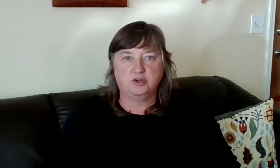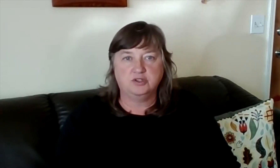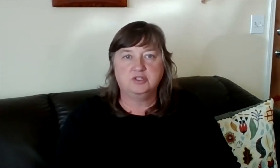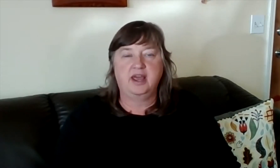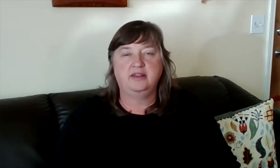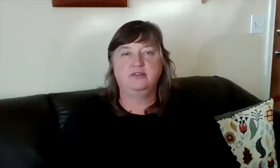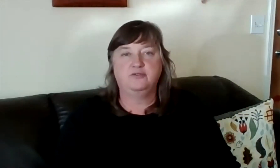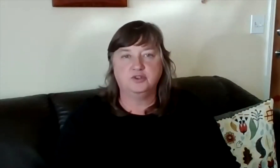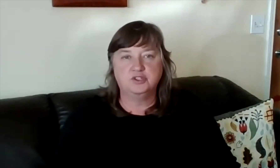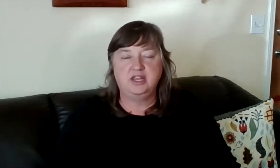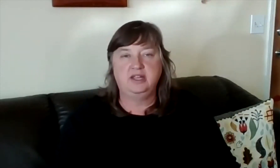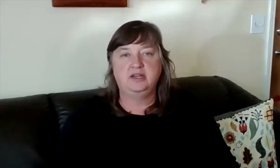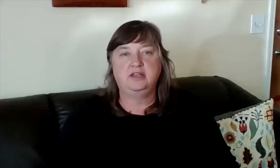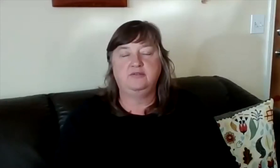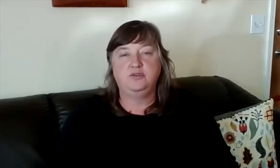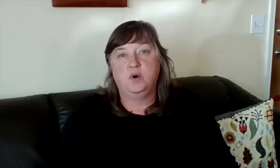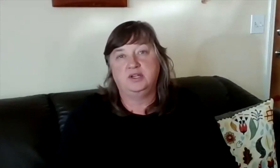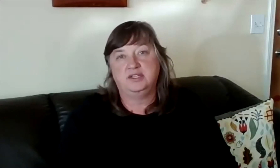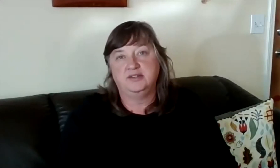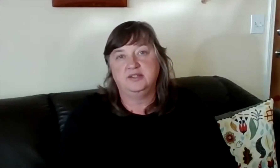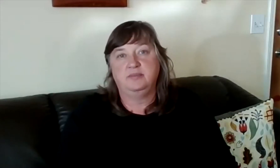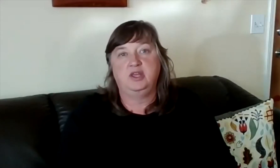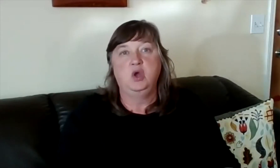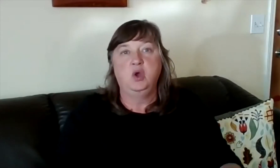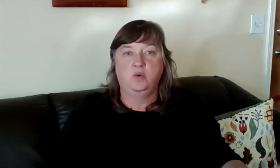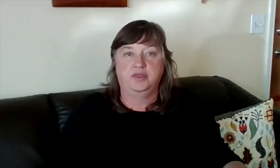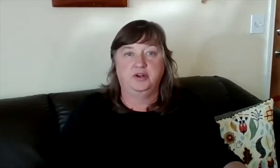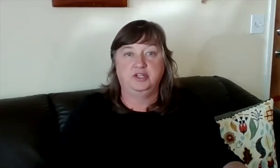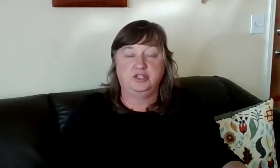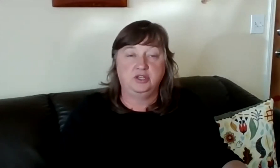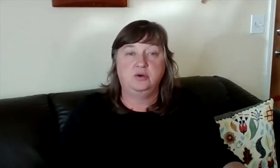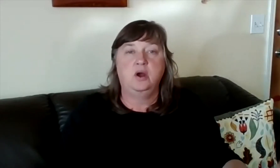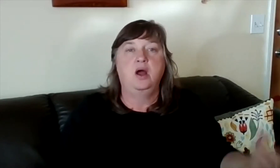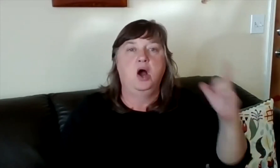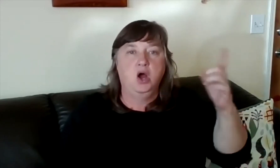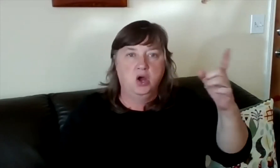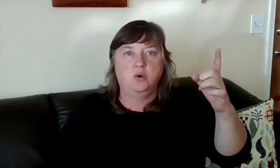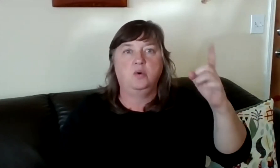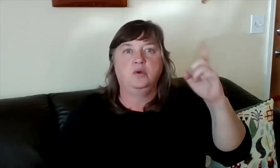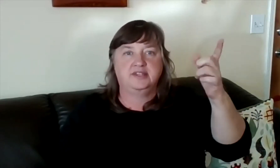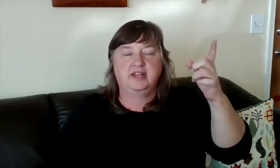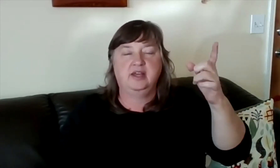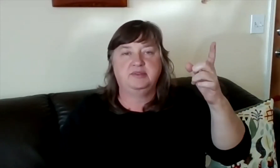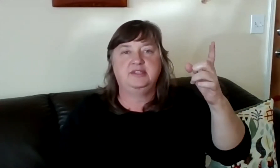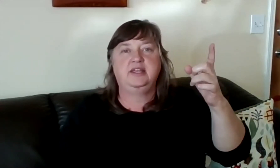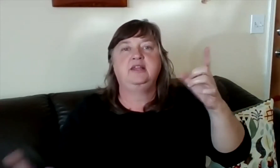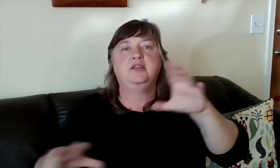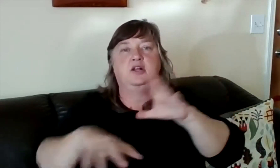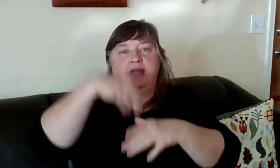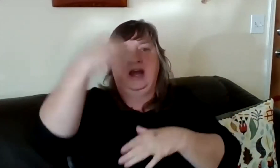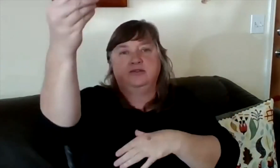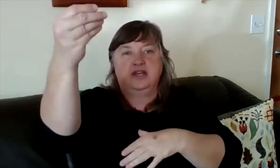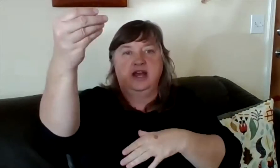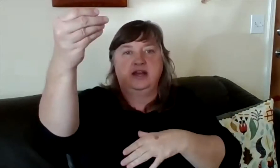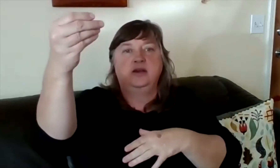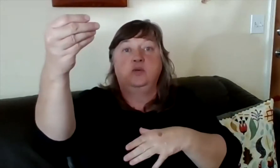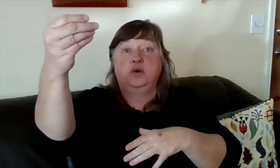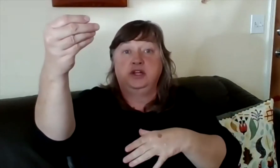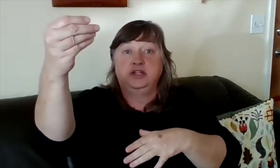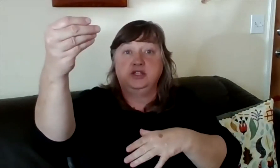first. And the first scene, if you want to tell somebody what they're going to do, oh, setting up the scene, they're going to be outside. What are you going to do